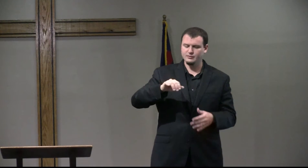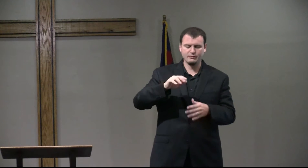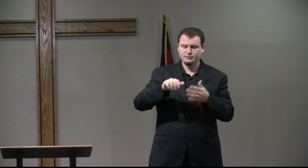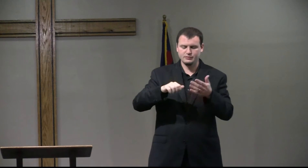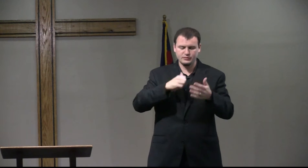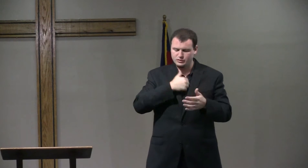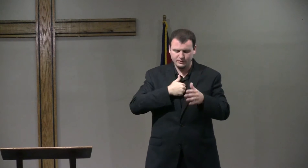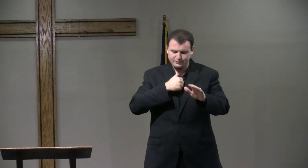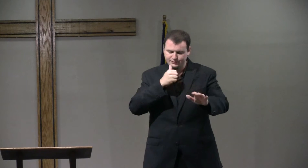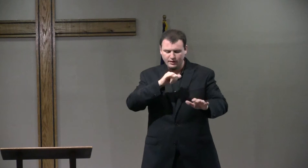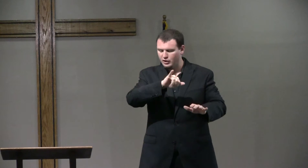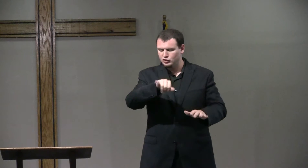I think about